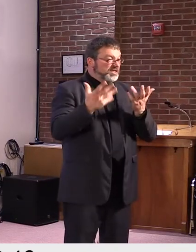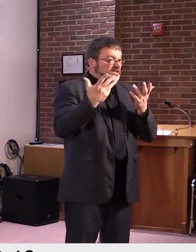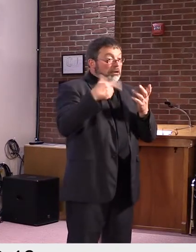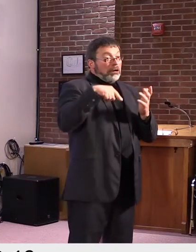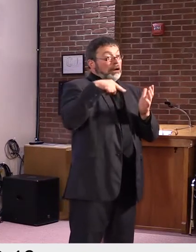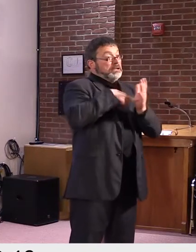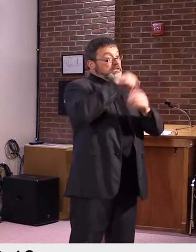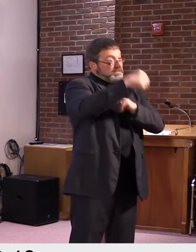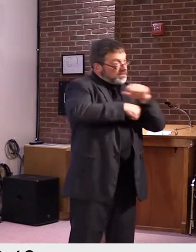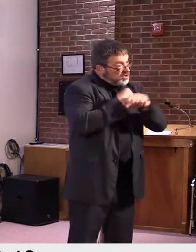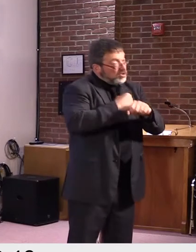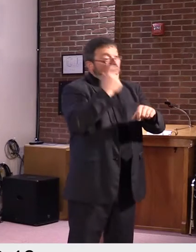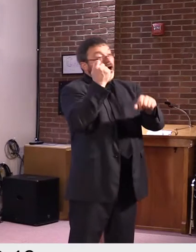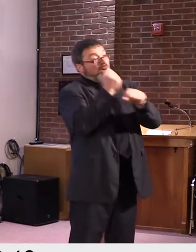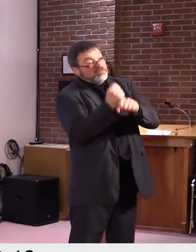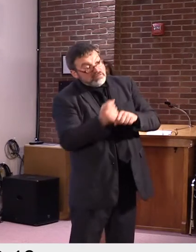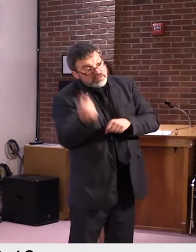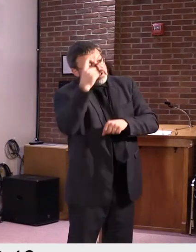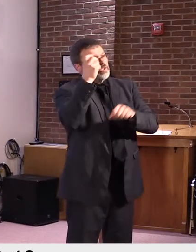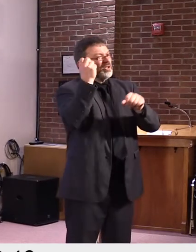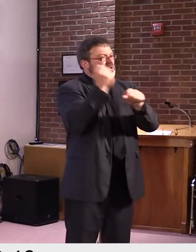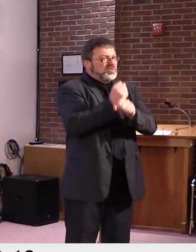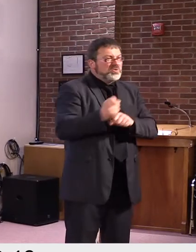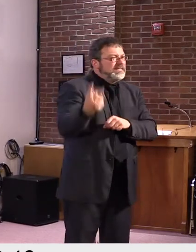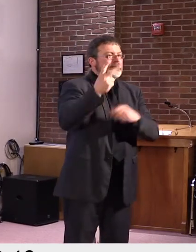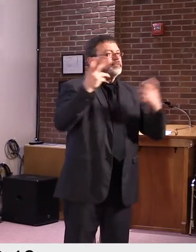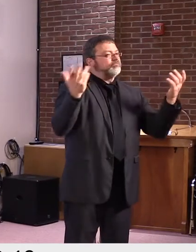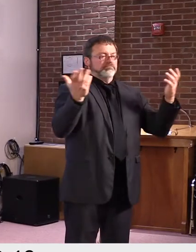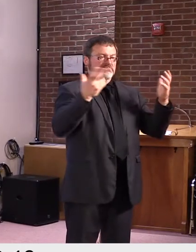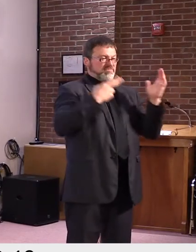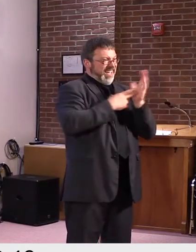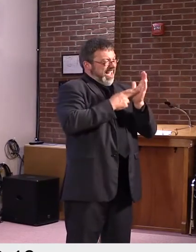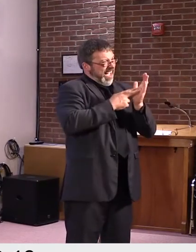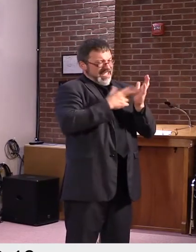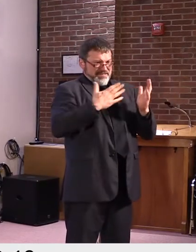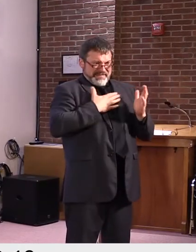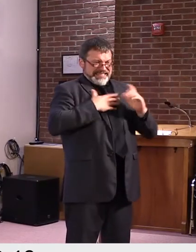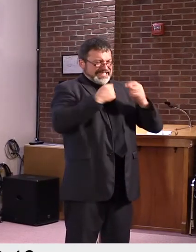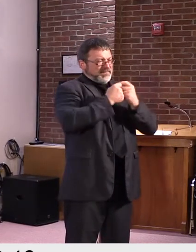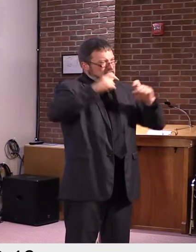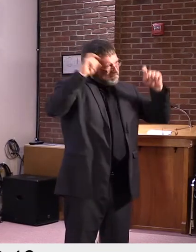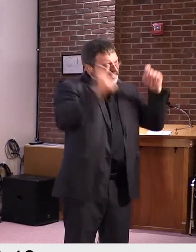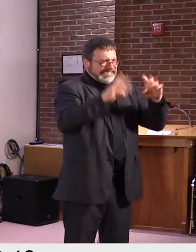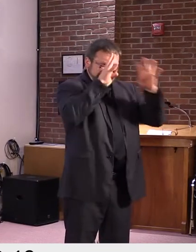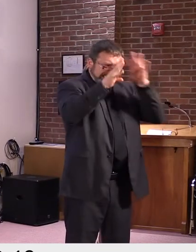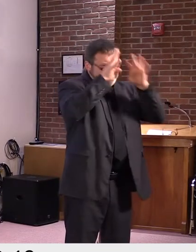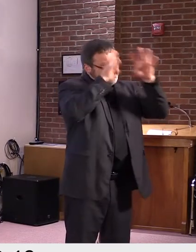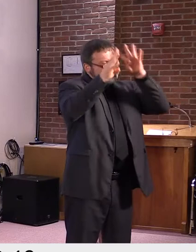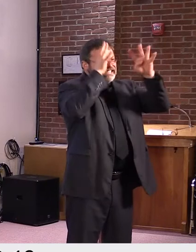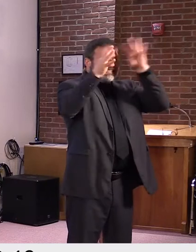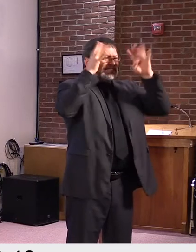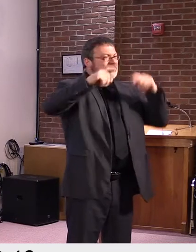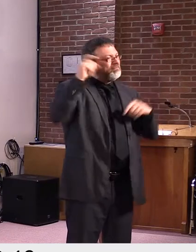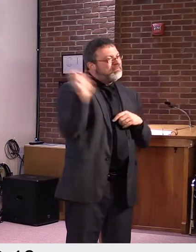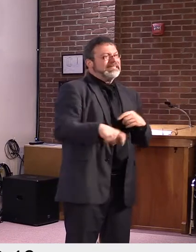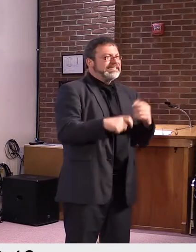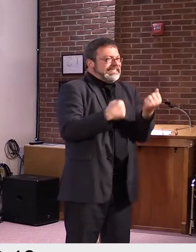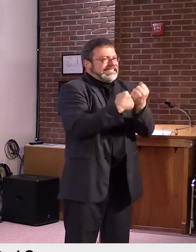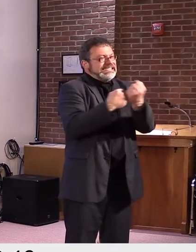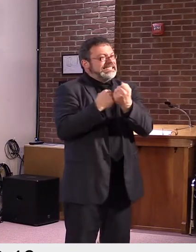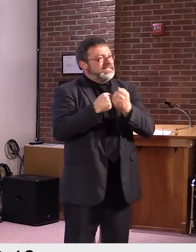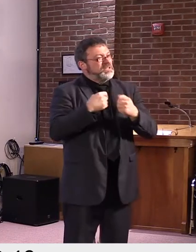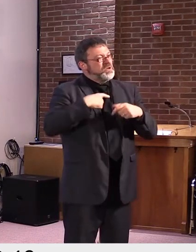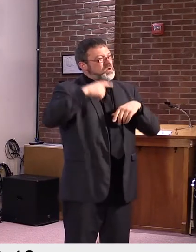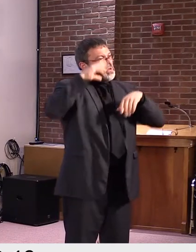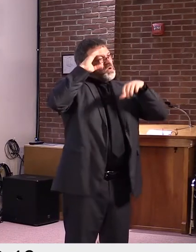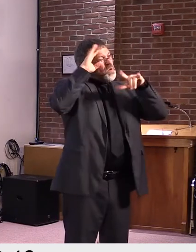together, think creatively and about how we can do things as efficiently as possible, and then welcome more businesses, more people